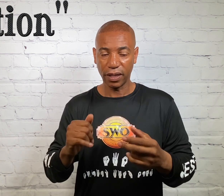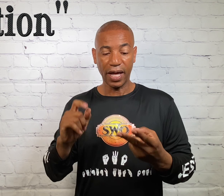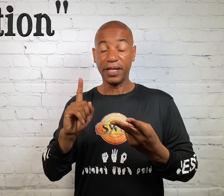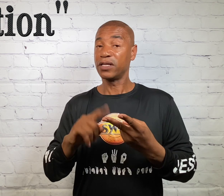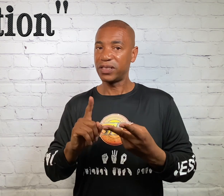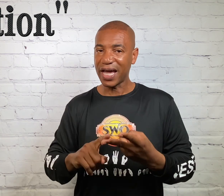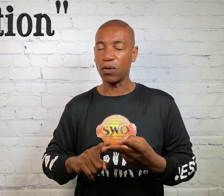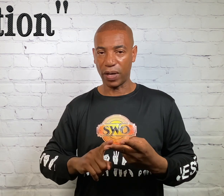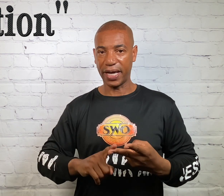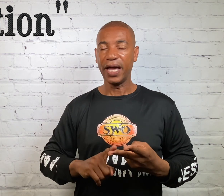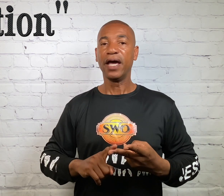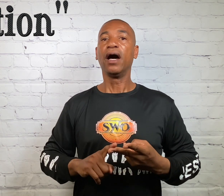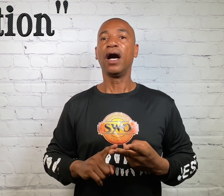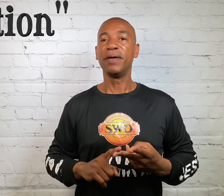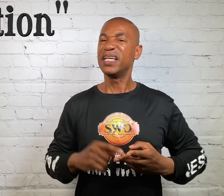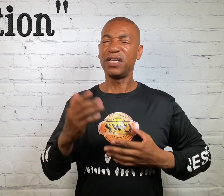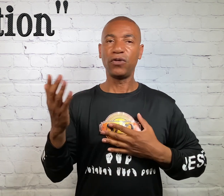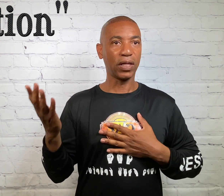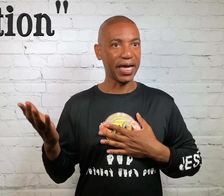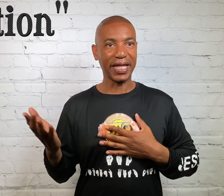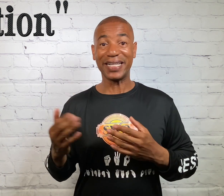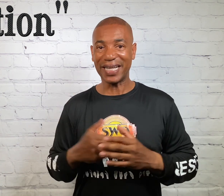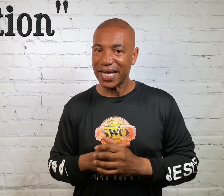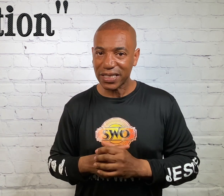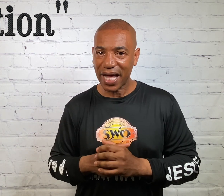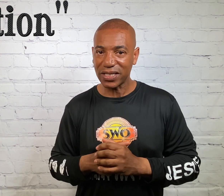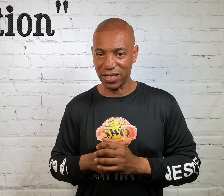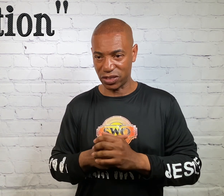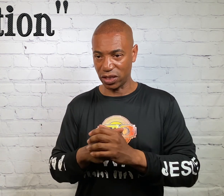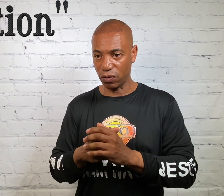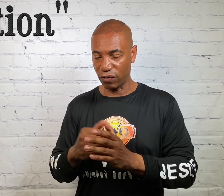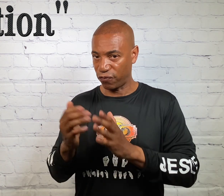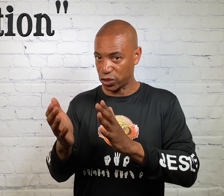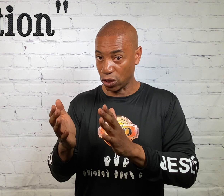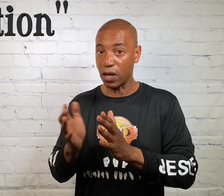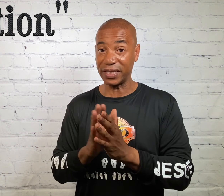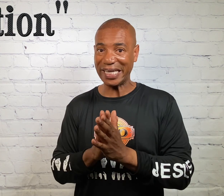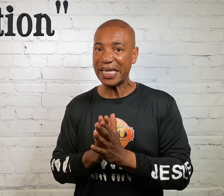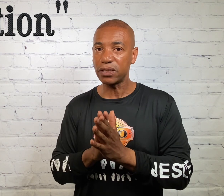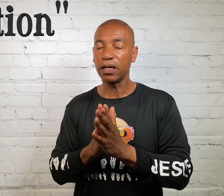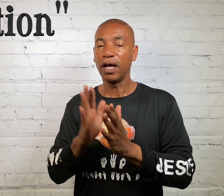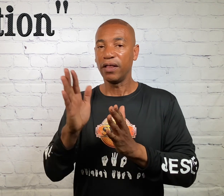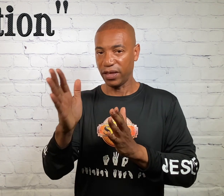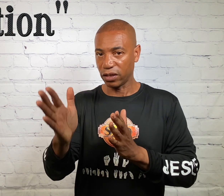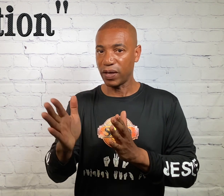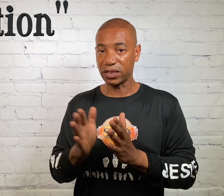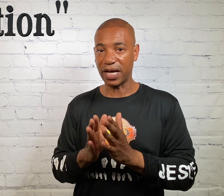Now the second way, as if you're like in a science class and it's dealing with friction causing heat, the other way to sign that